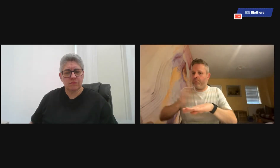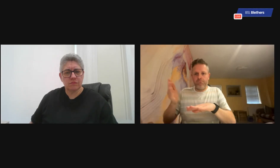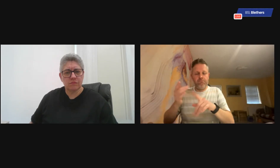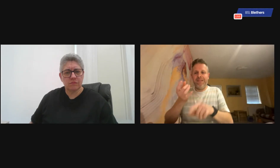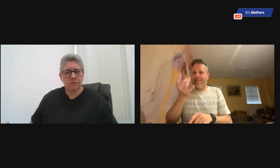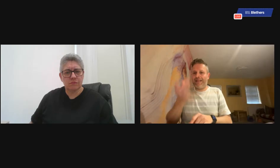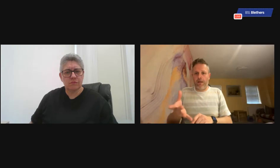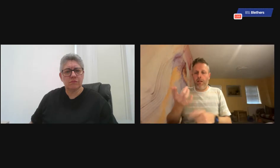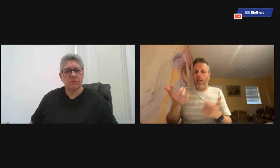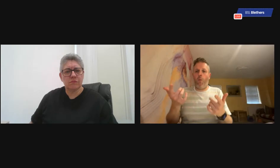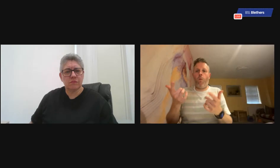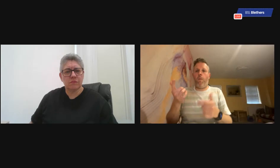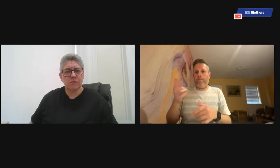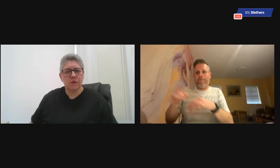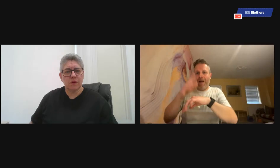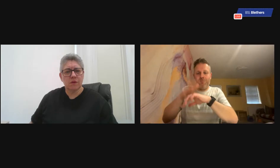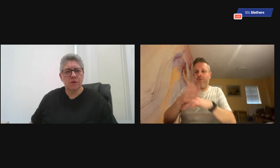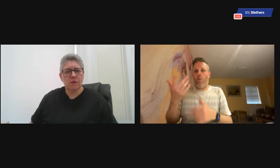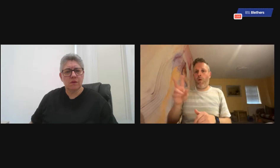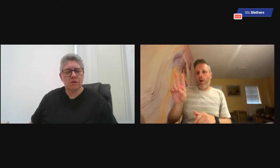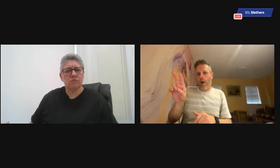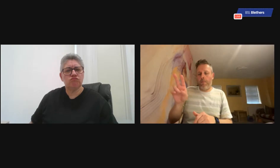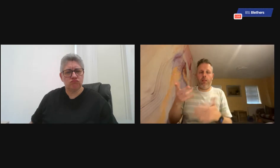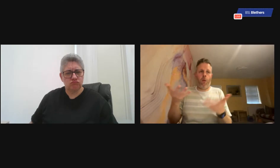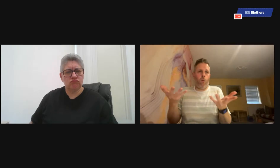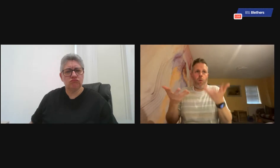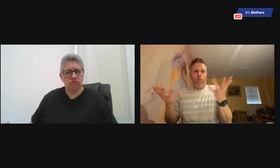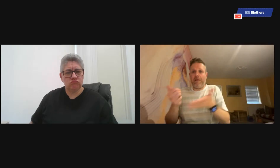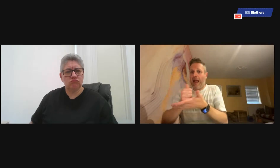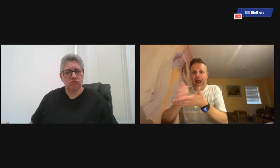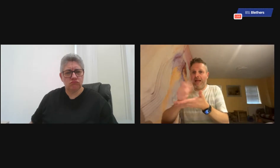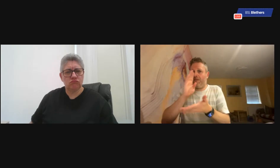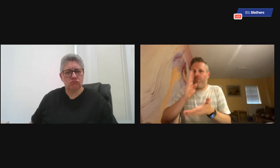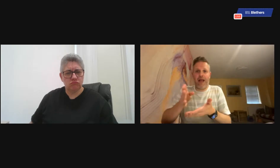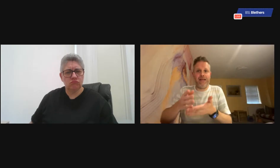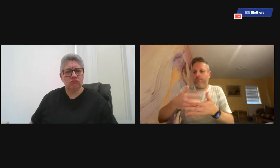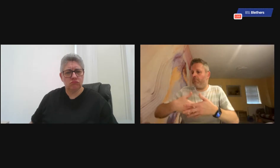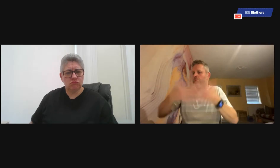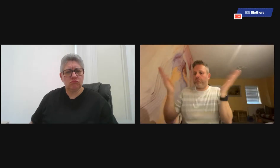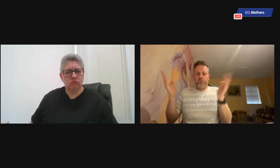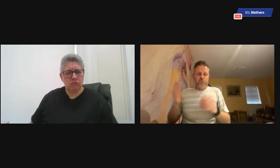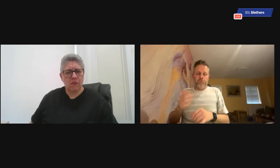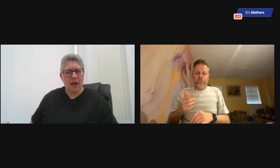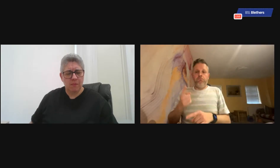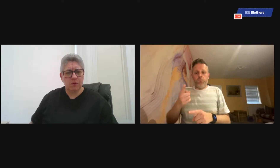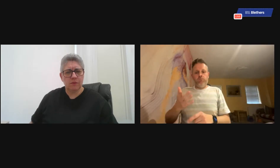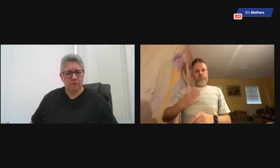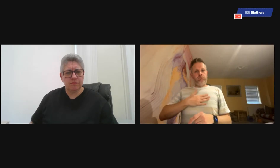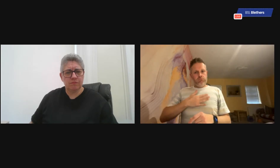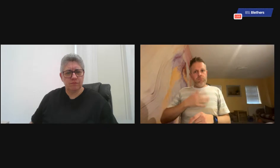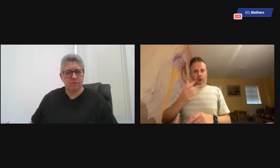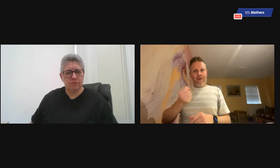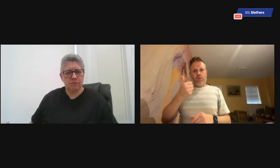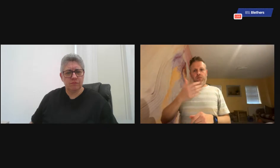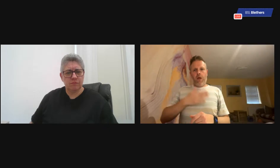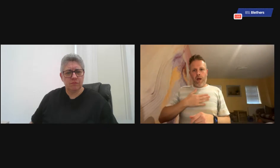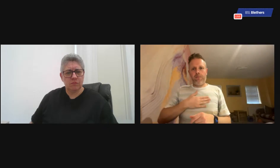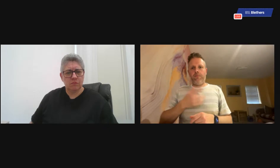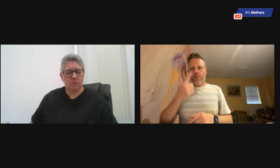absolutely. I think it's just those three pieces of criteria. It doesn't matter whether you're single, gay, straight, a